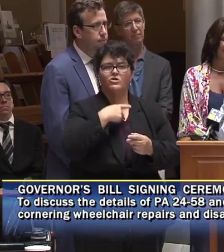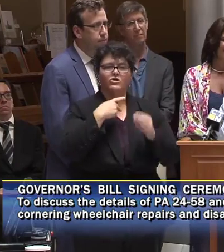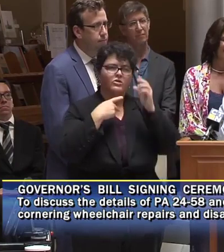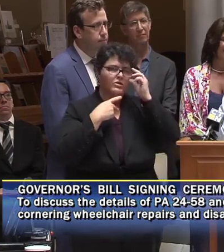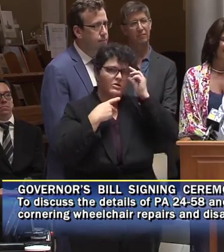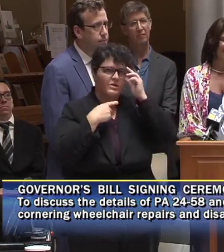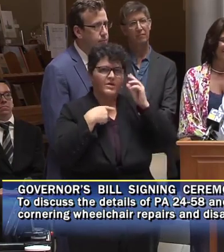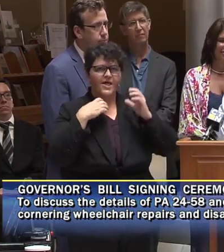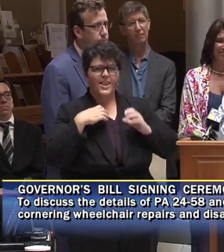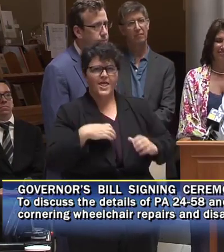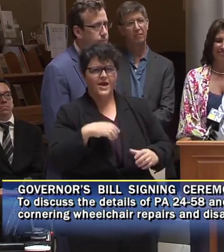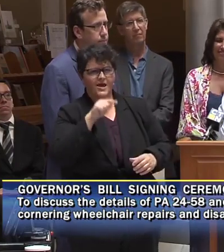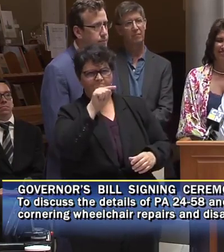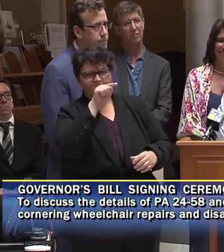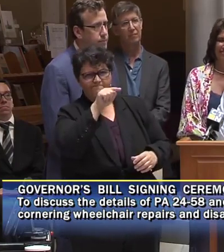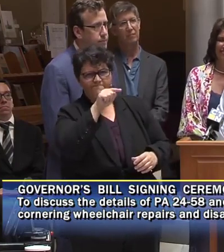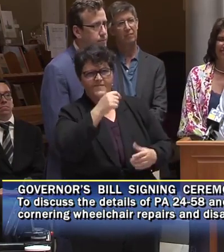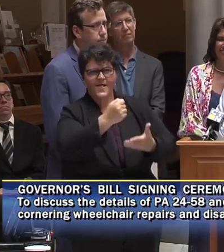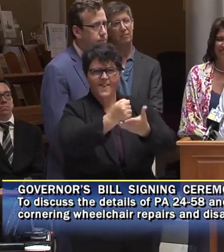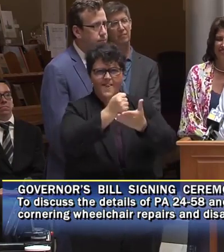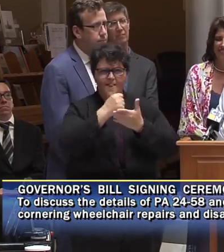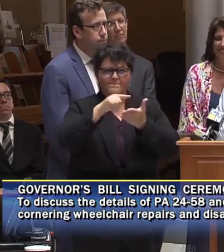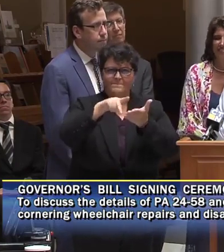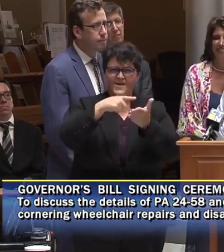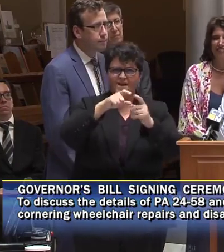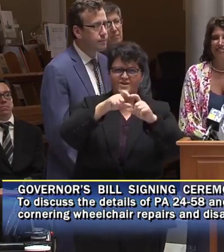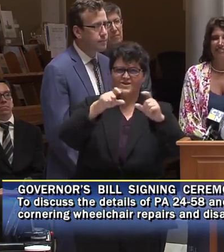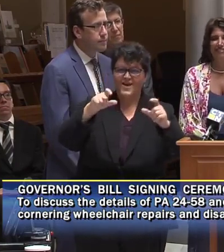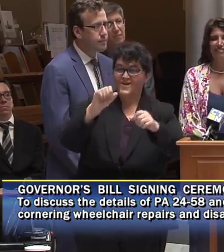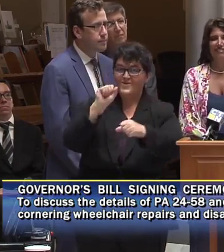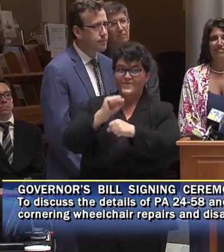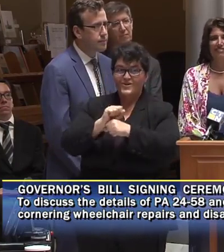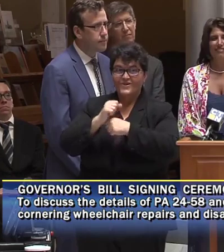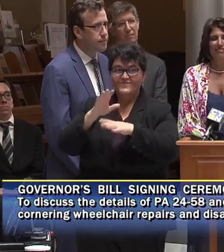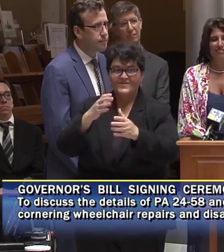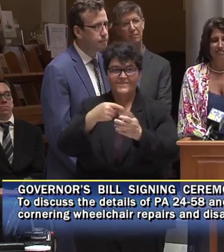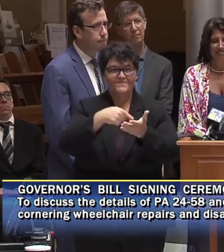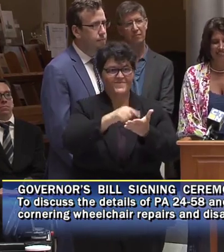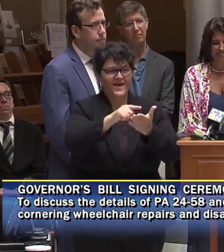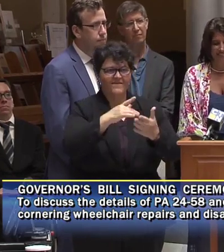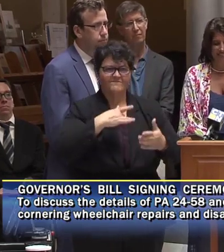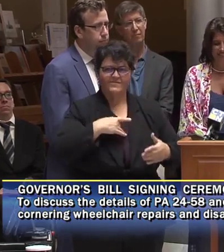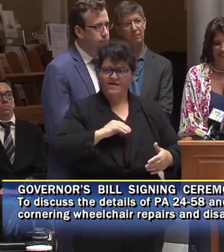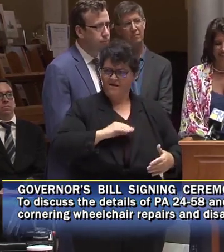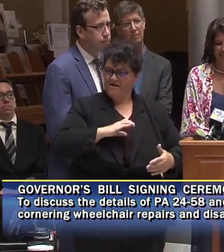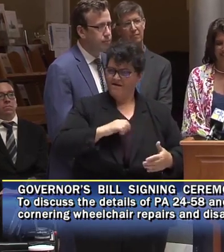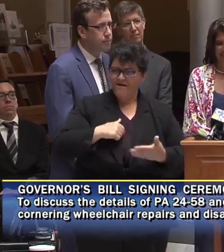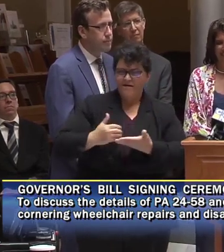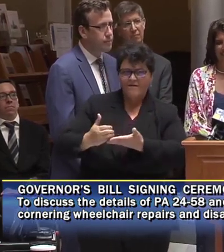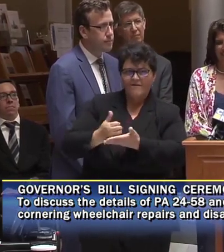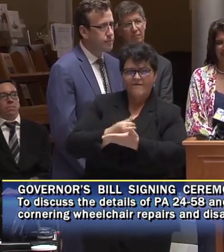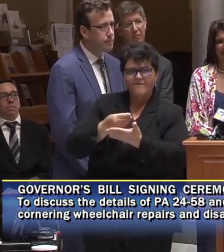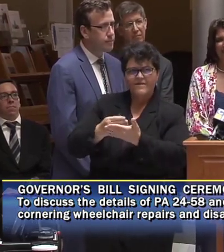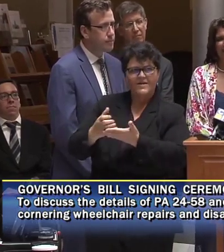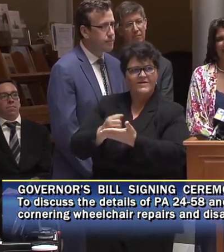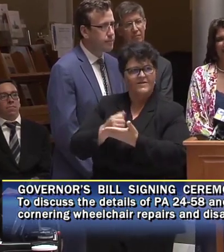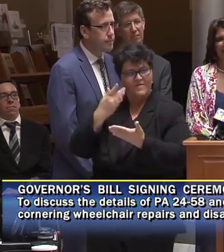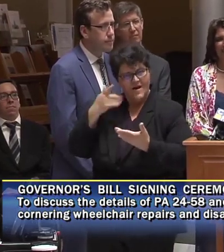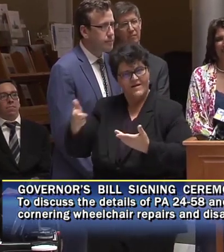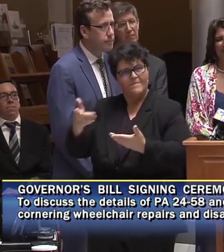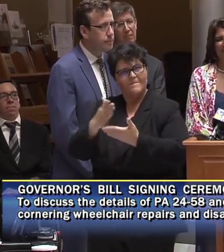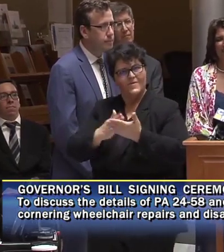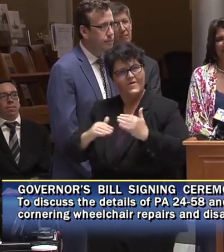in the community and what that meant in terms of dignity and pride and self-worth. And I'm very